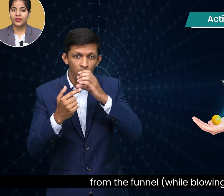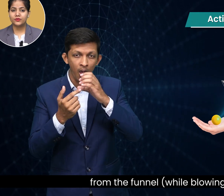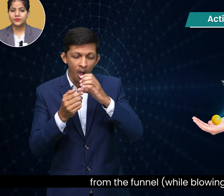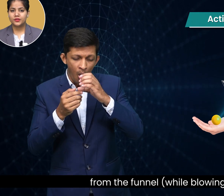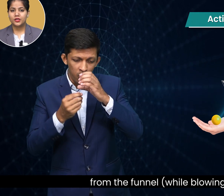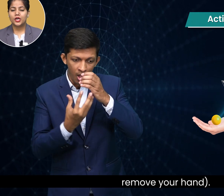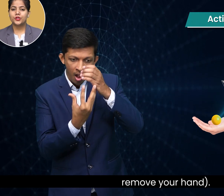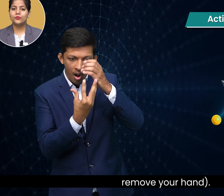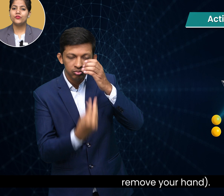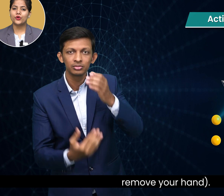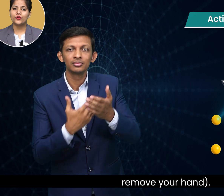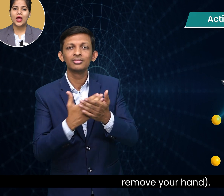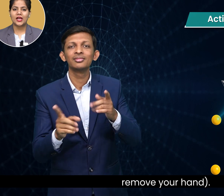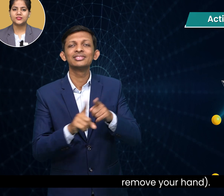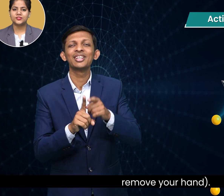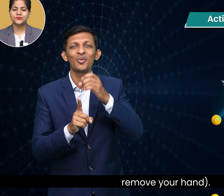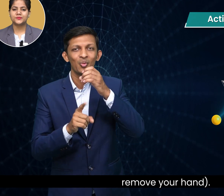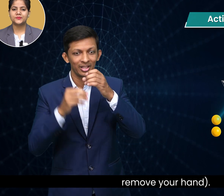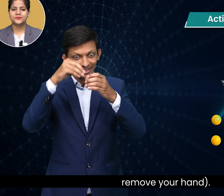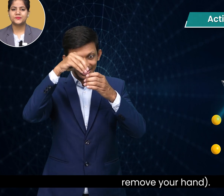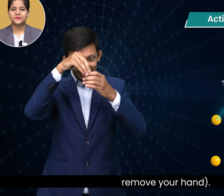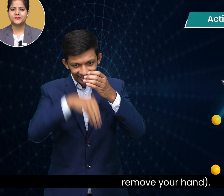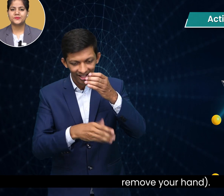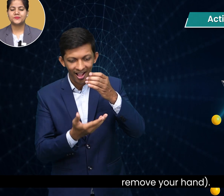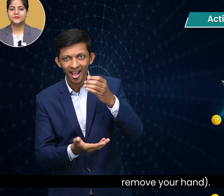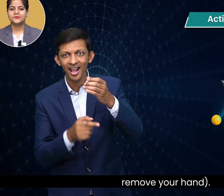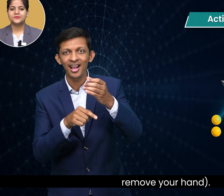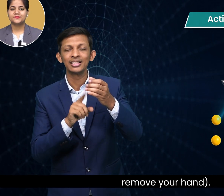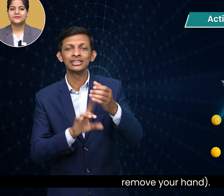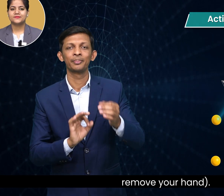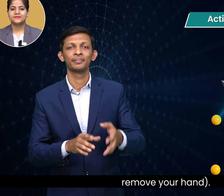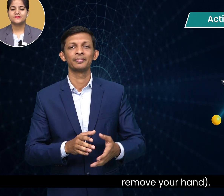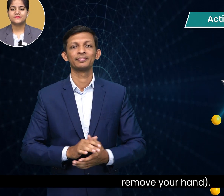blowing air, remove your hand.